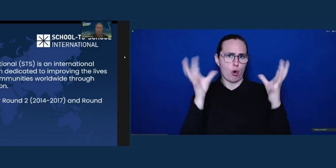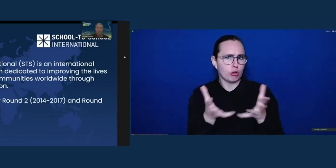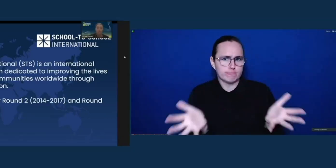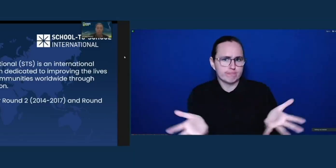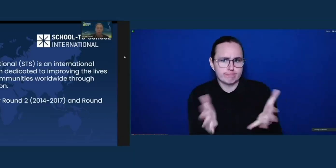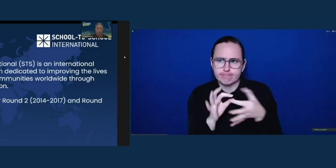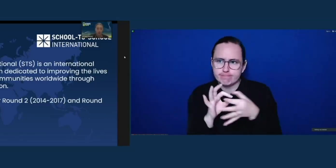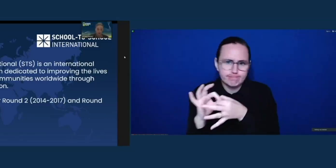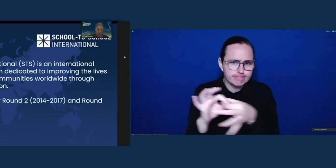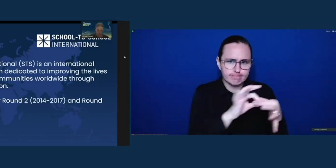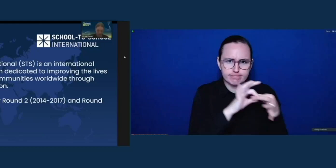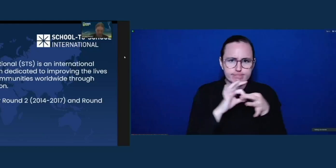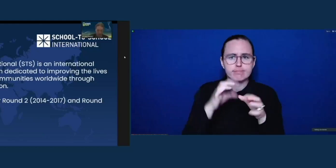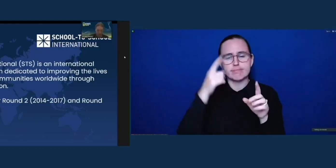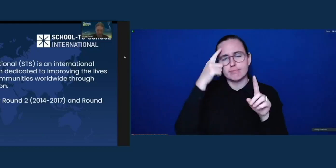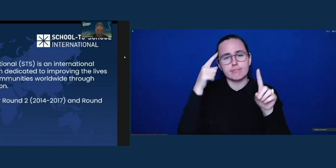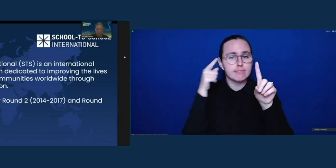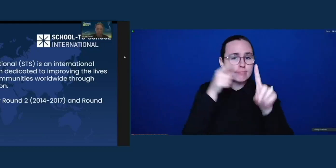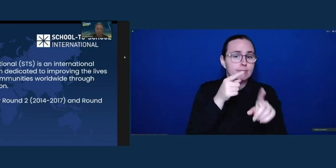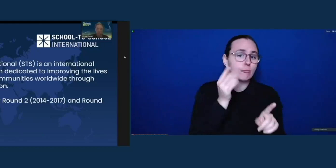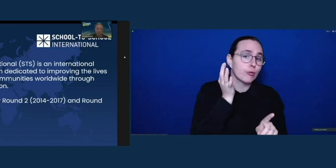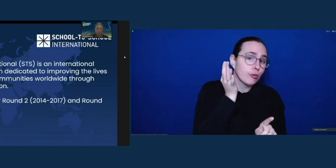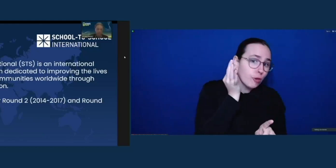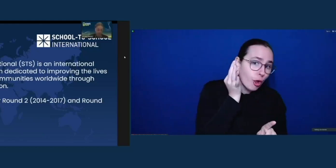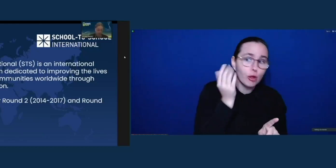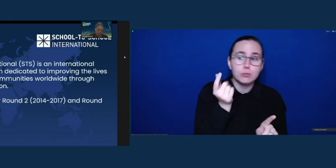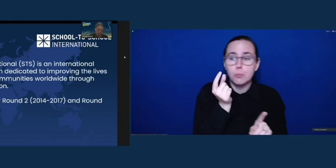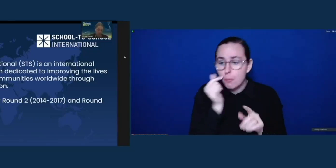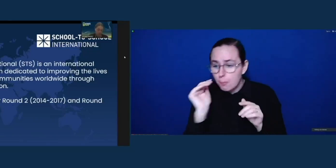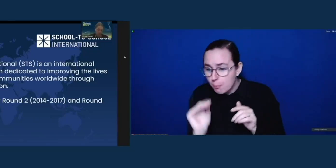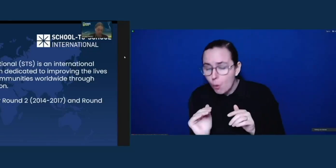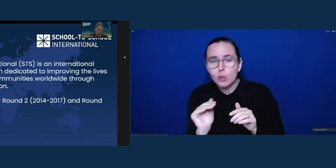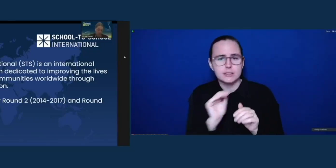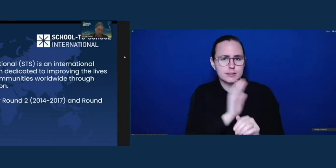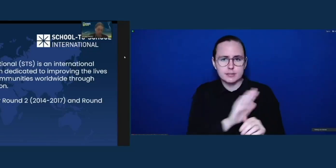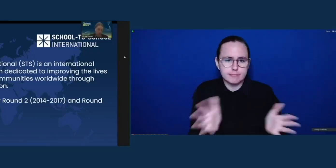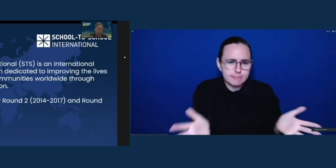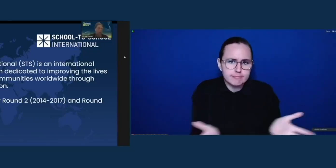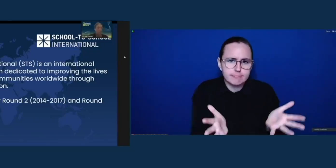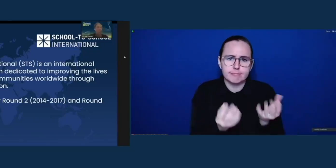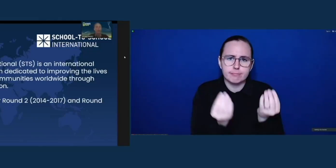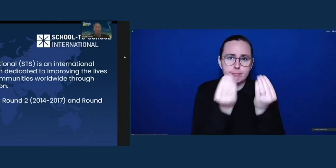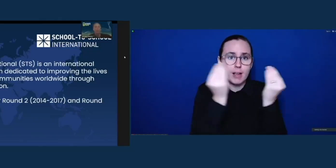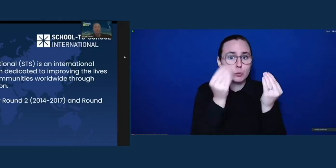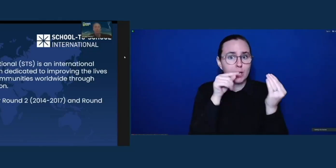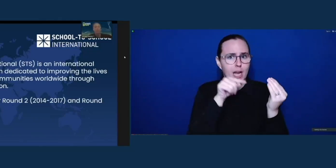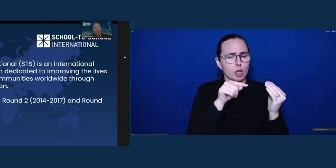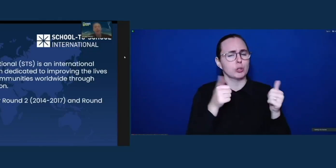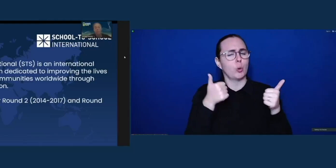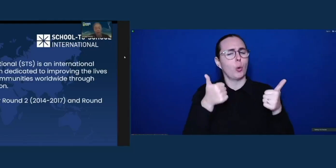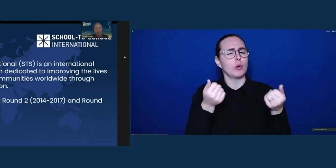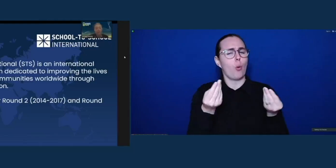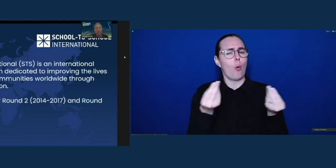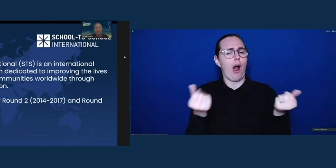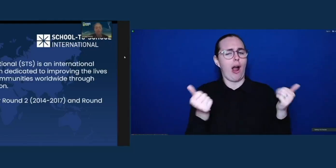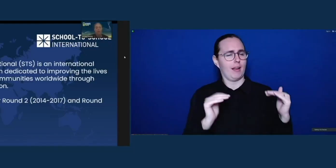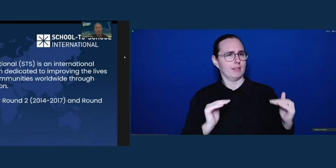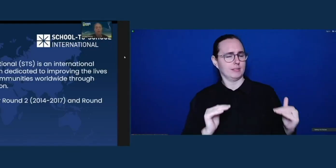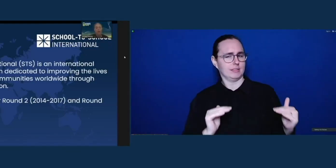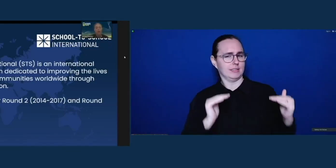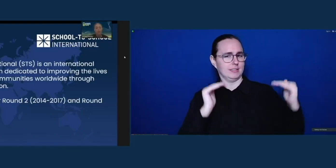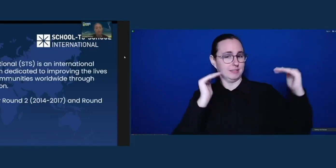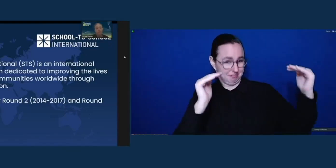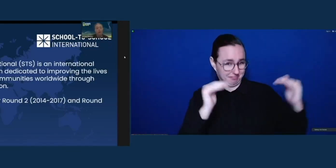and their communities worldwide through access to quality education. We were we have been